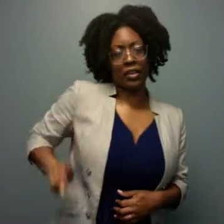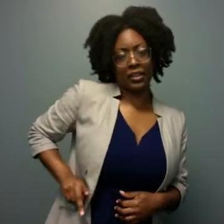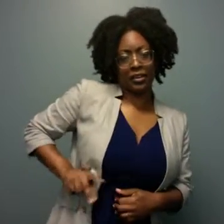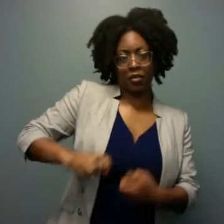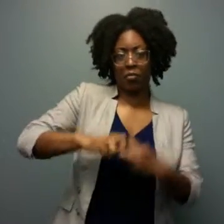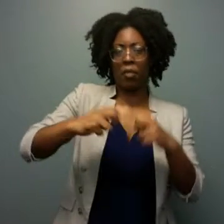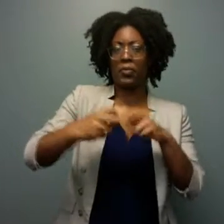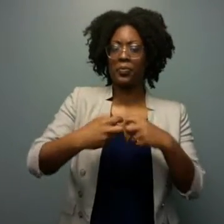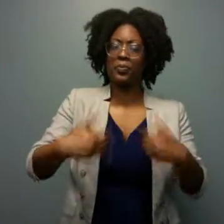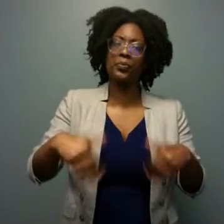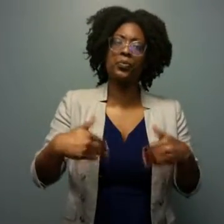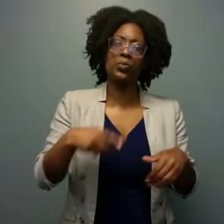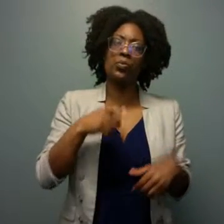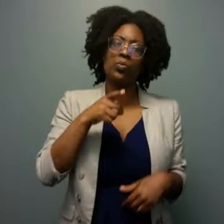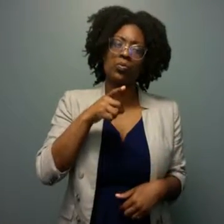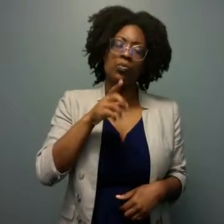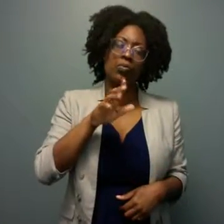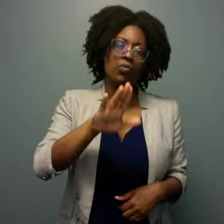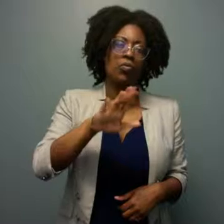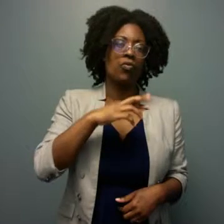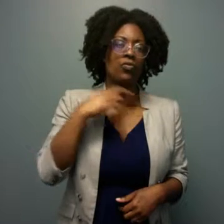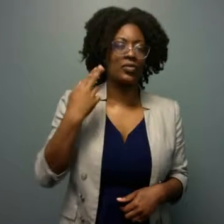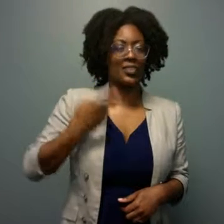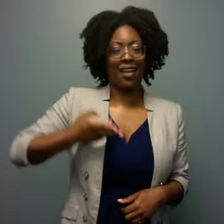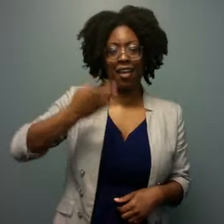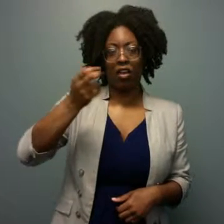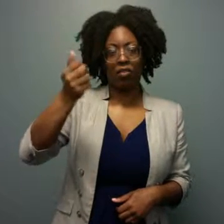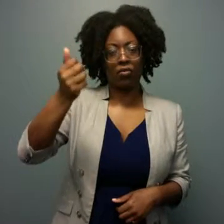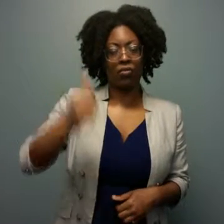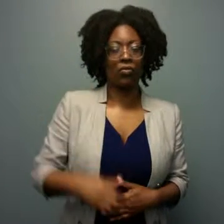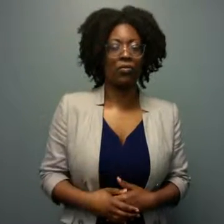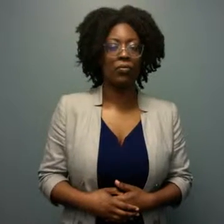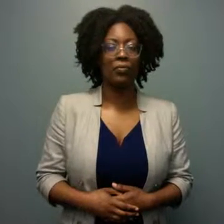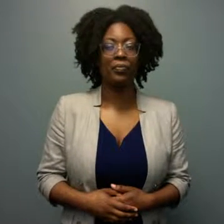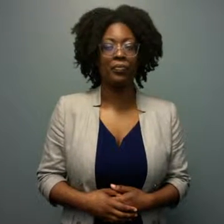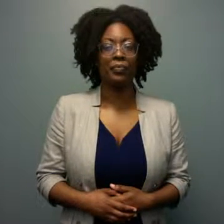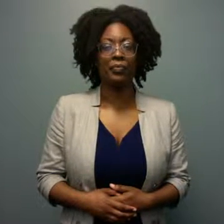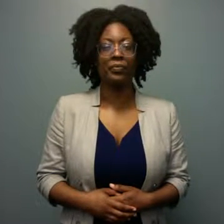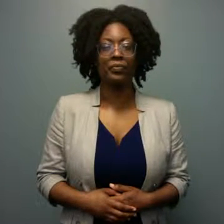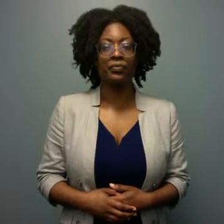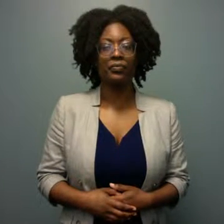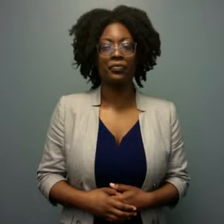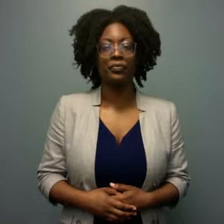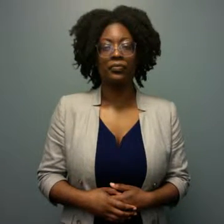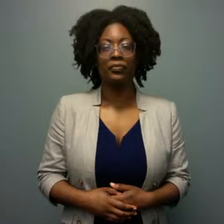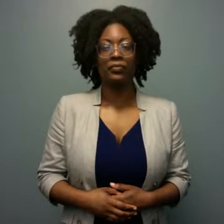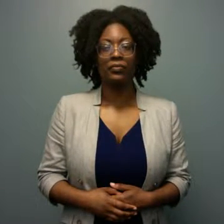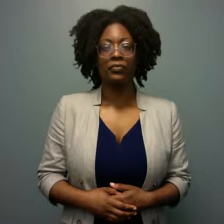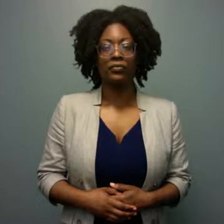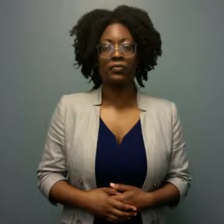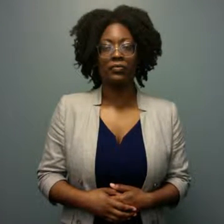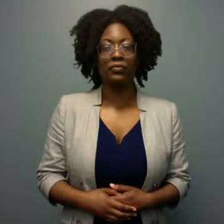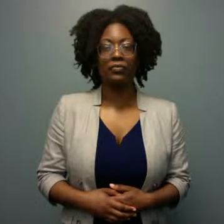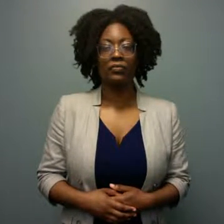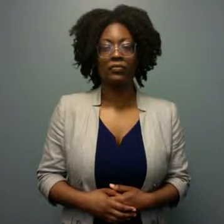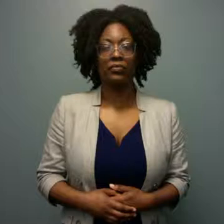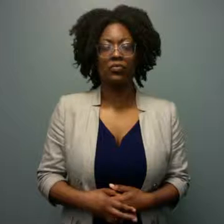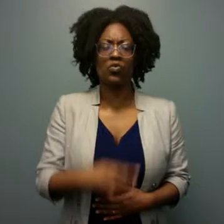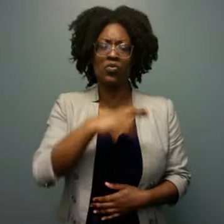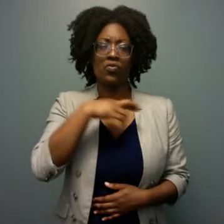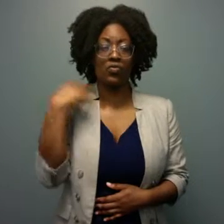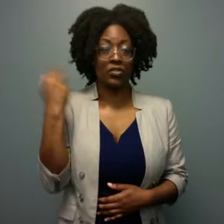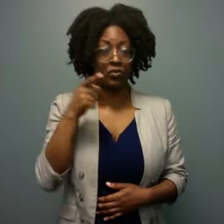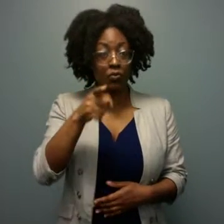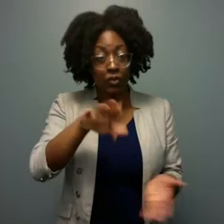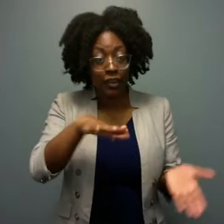small risk of causing death, heart attack, or stroke. With diagnostic coronary angiography, the risk of causing death is